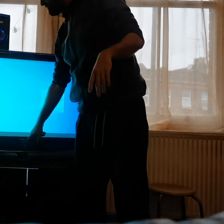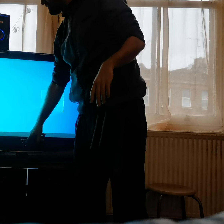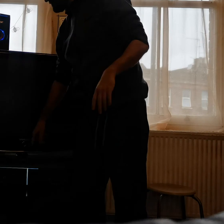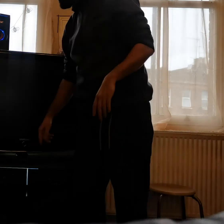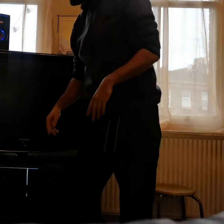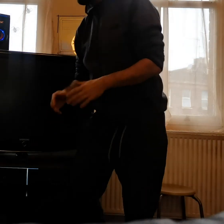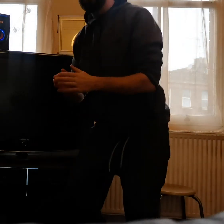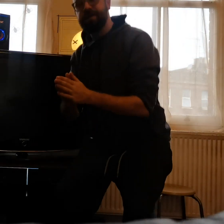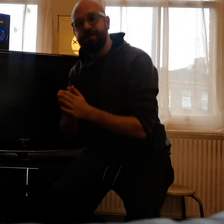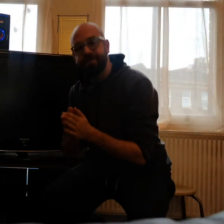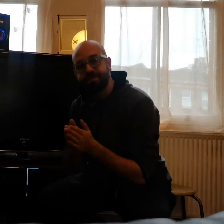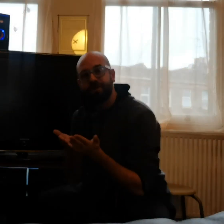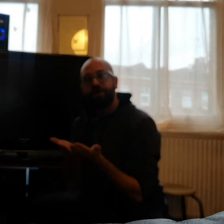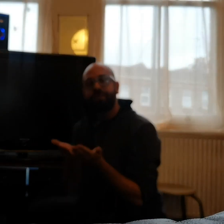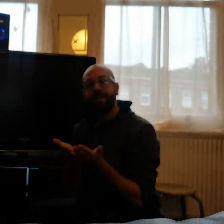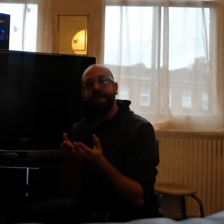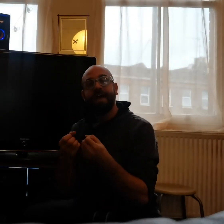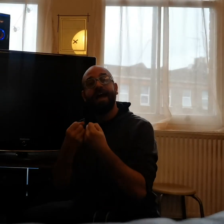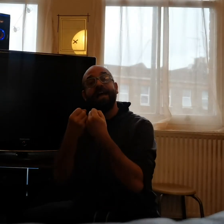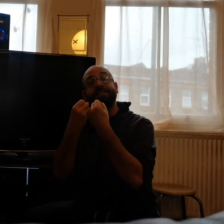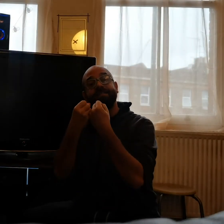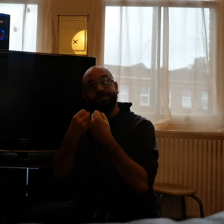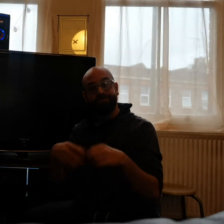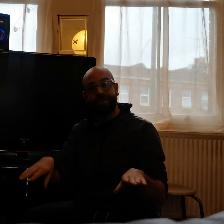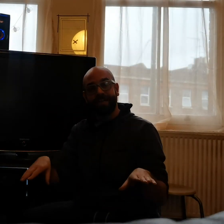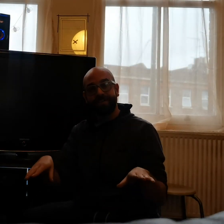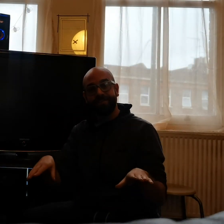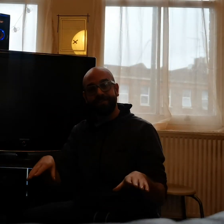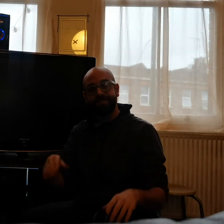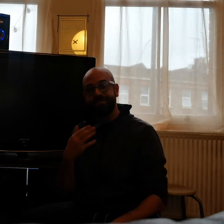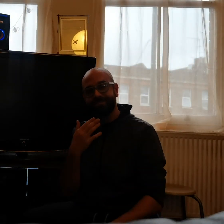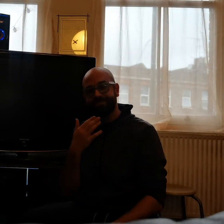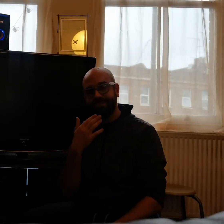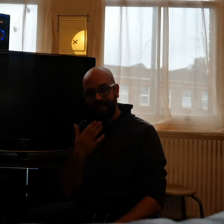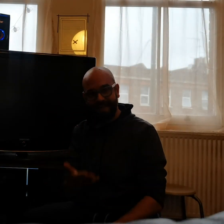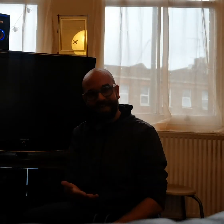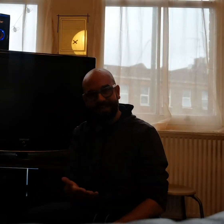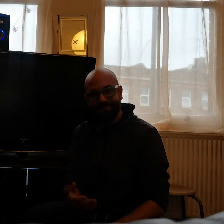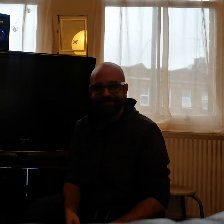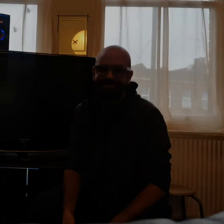The story has finished. Thank you.